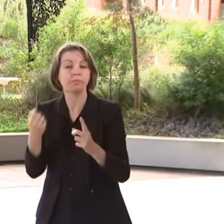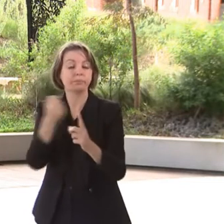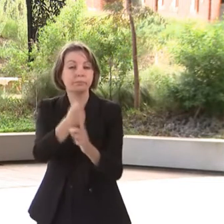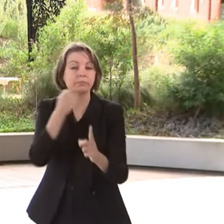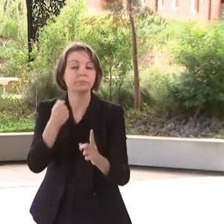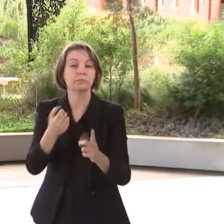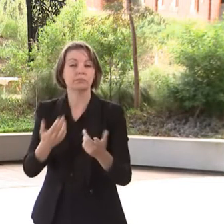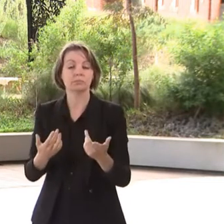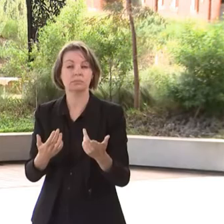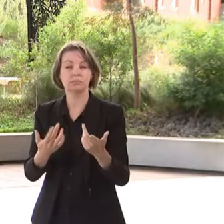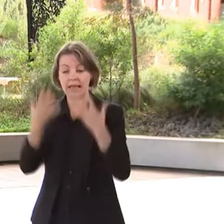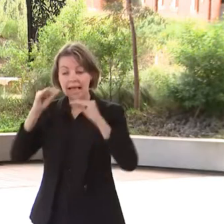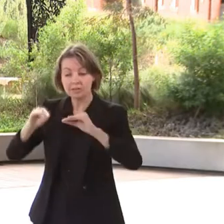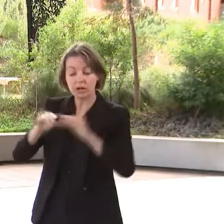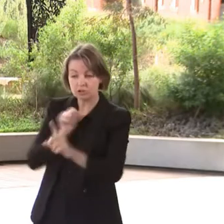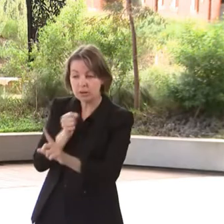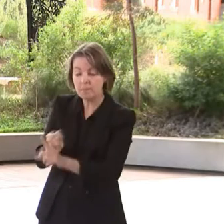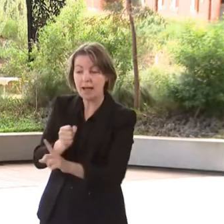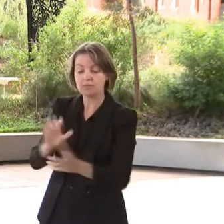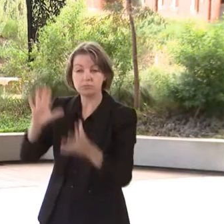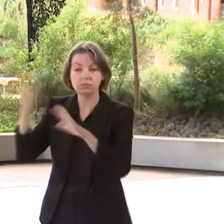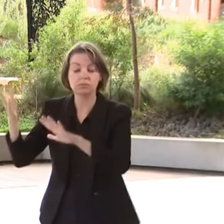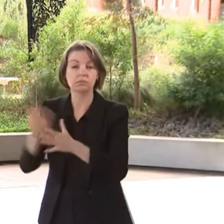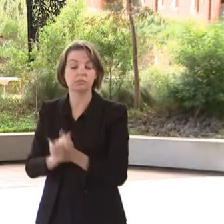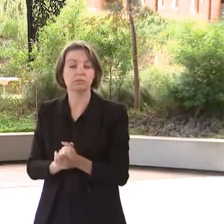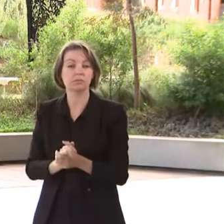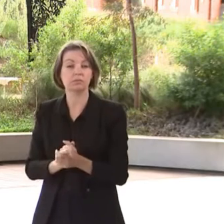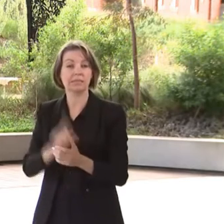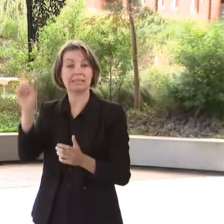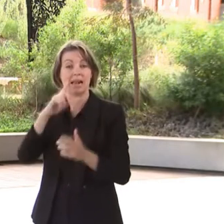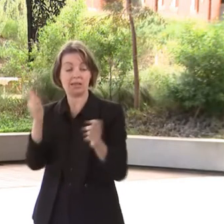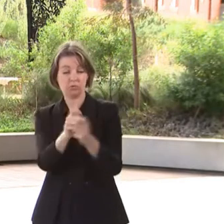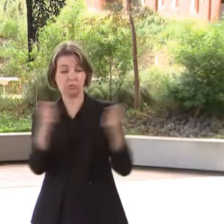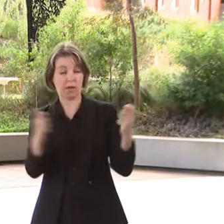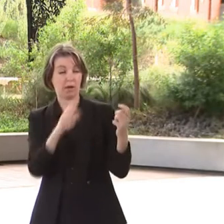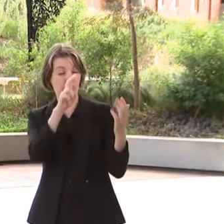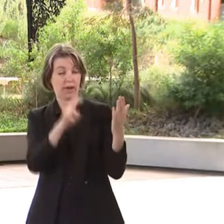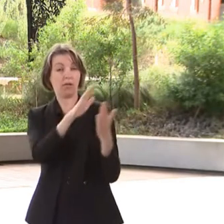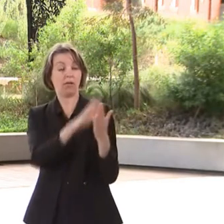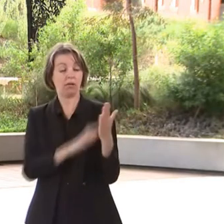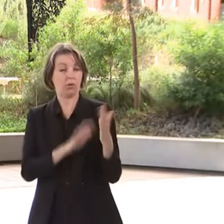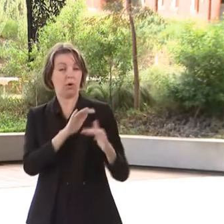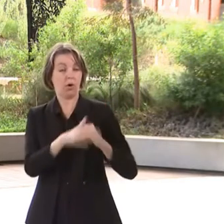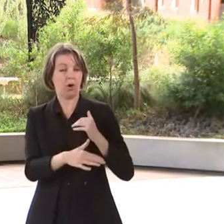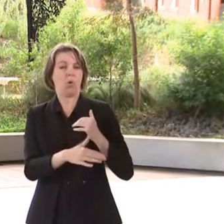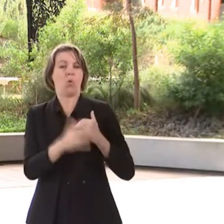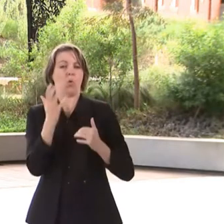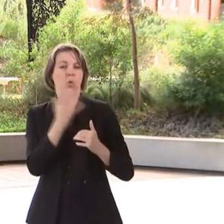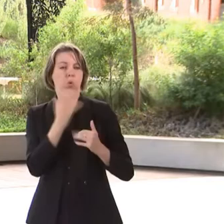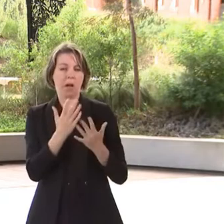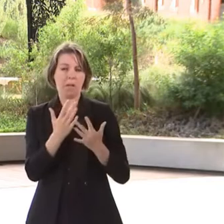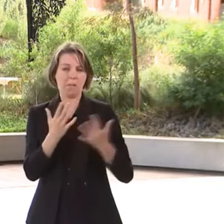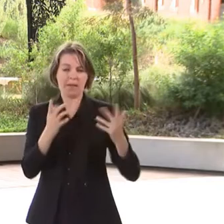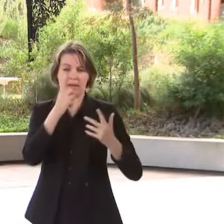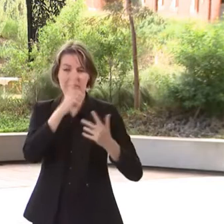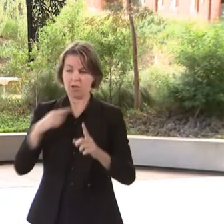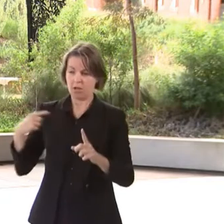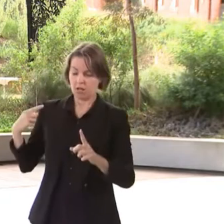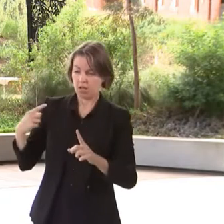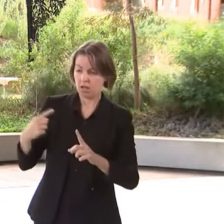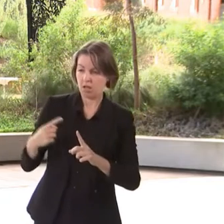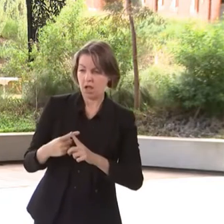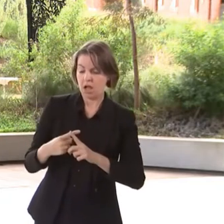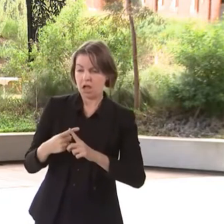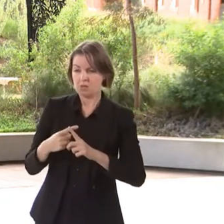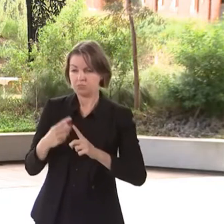outcomes. I saw today a story in one of the newspapers in relation to eating disorders that many people have